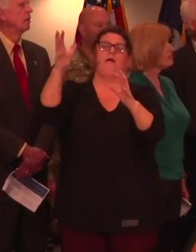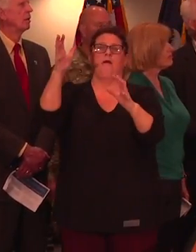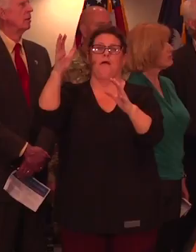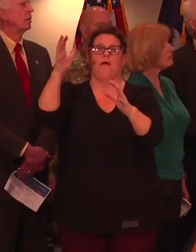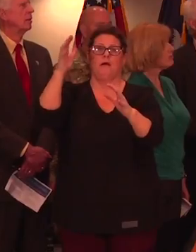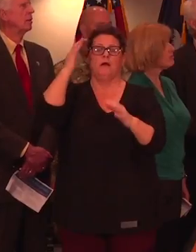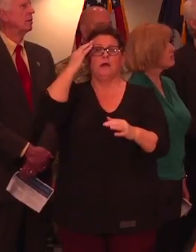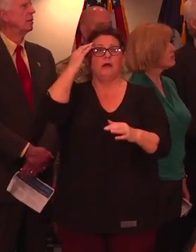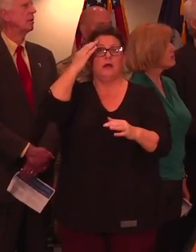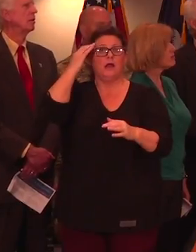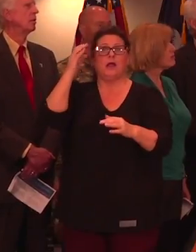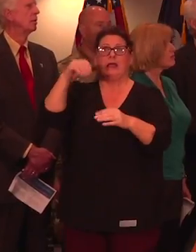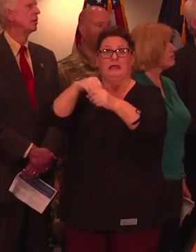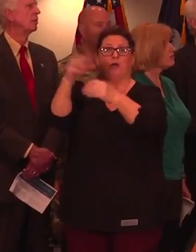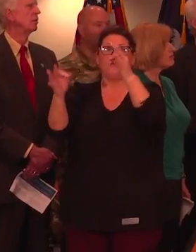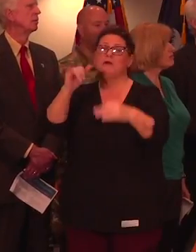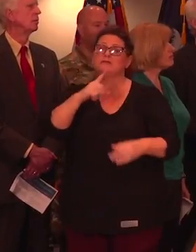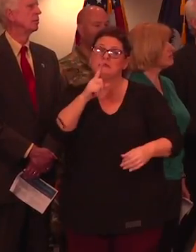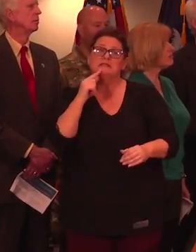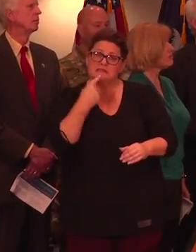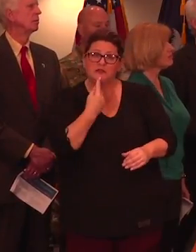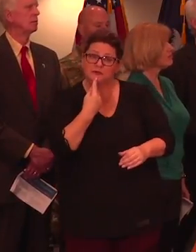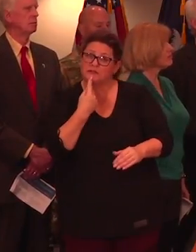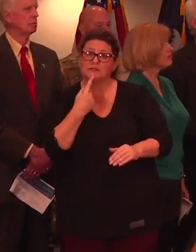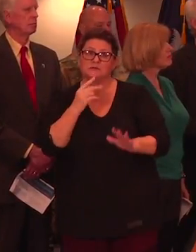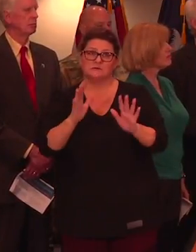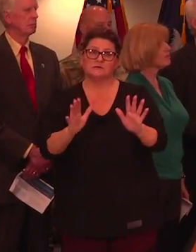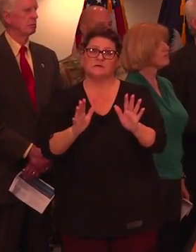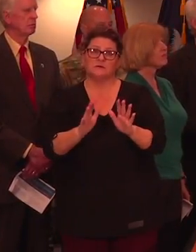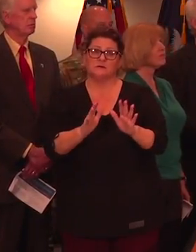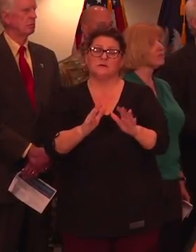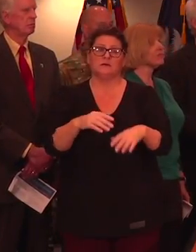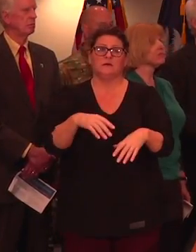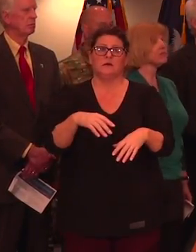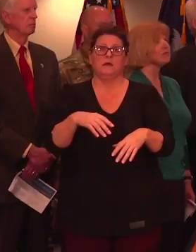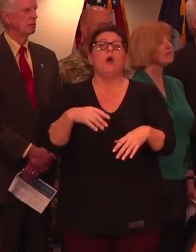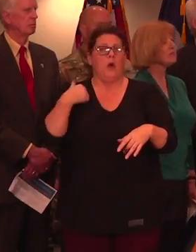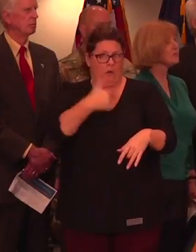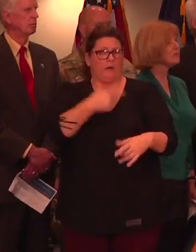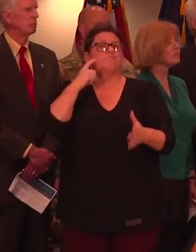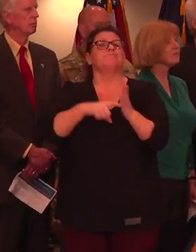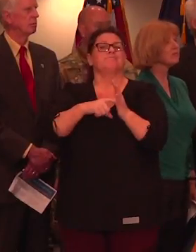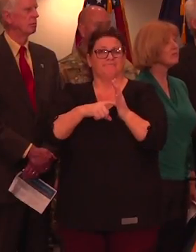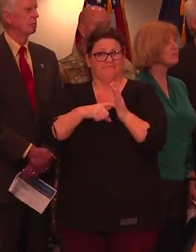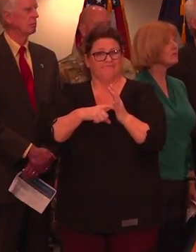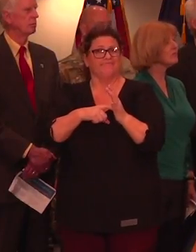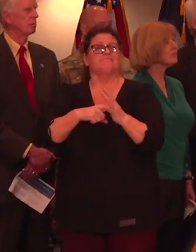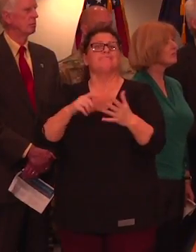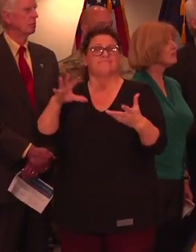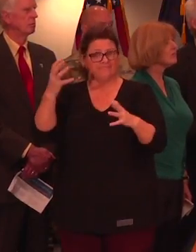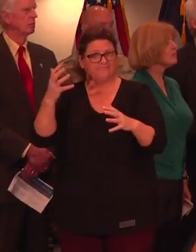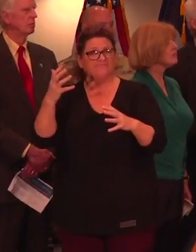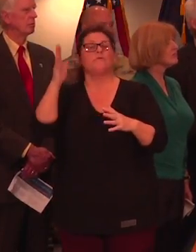disruption, of the judicial process, then that's a serious problem for us all. And we are encountering that right now. Yes, there will